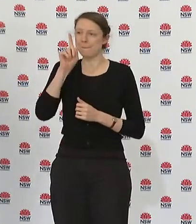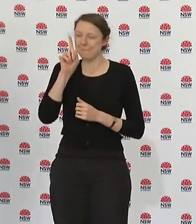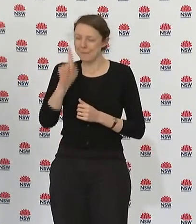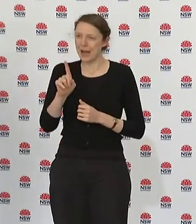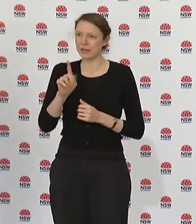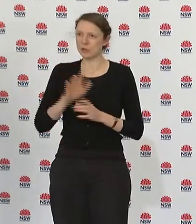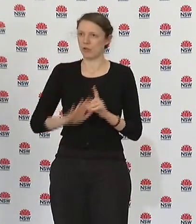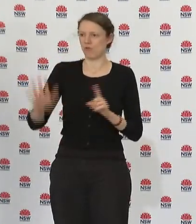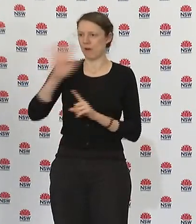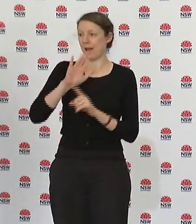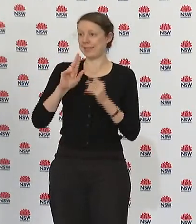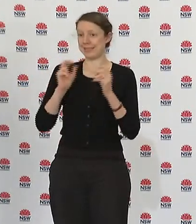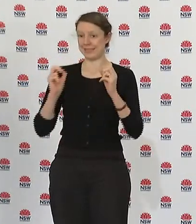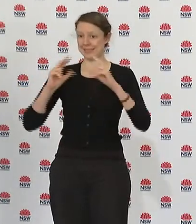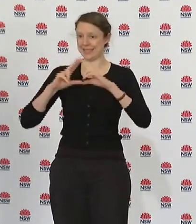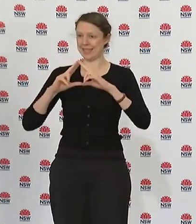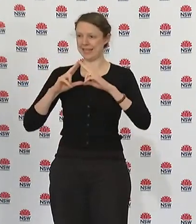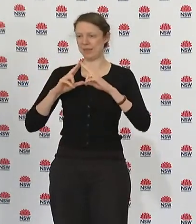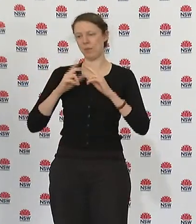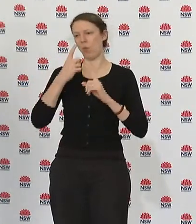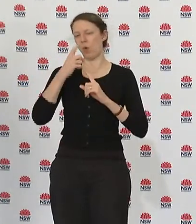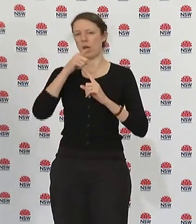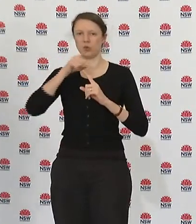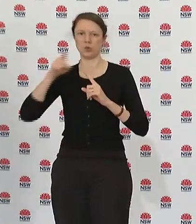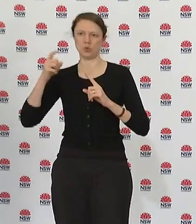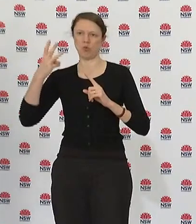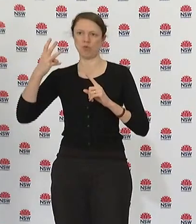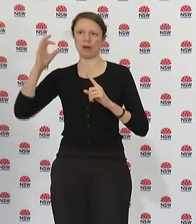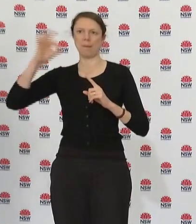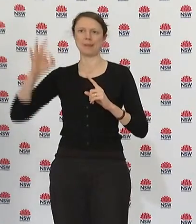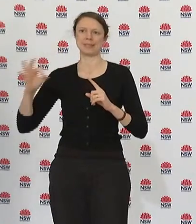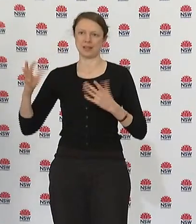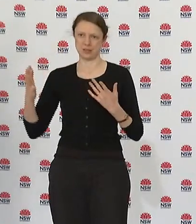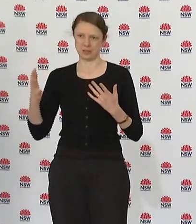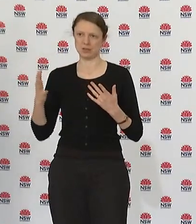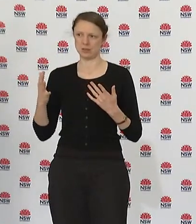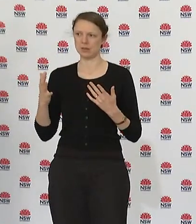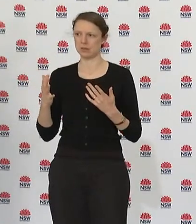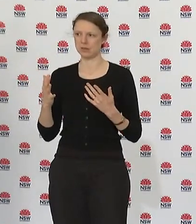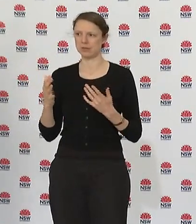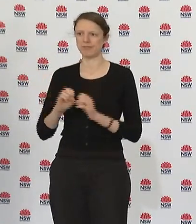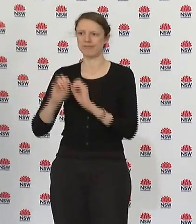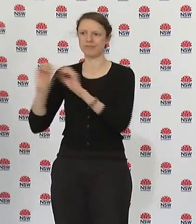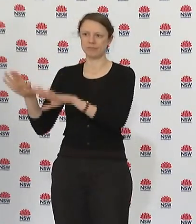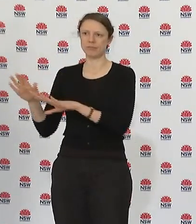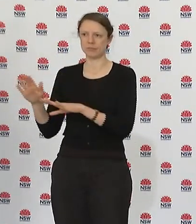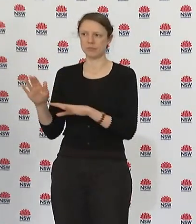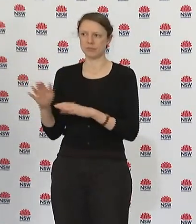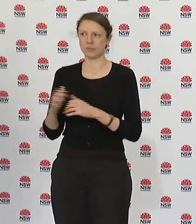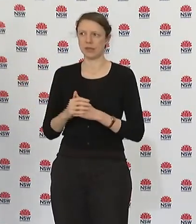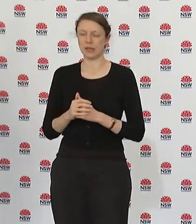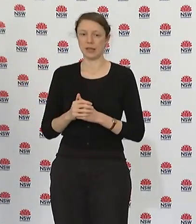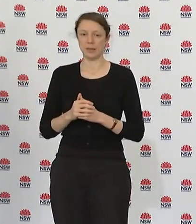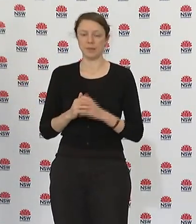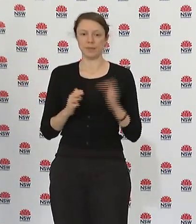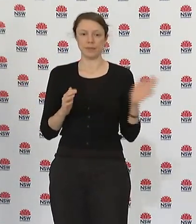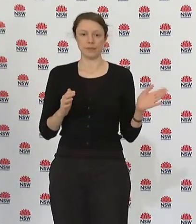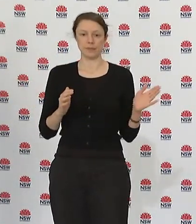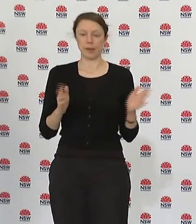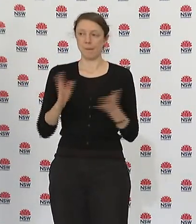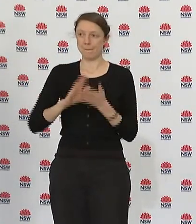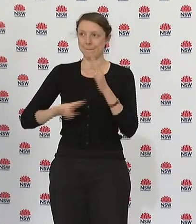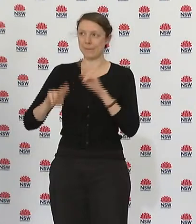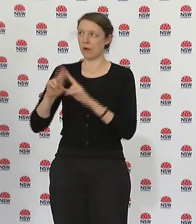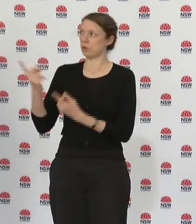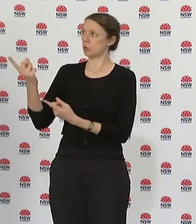around Greater Sydney, I should say, it's only around 1 to 3% of families and households that are in that situation. So if a parent is at home, they have to keep their kids at home,